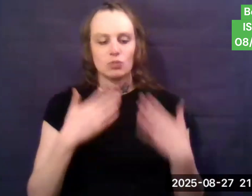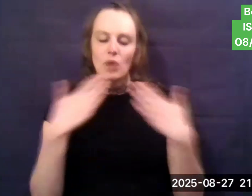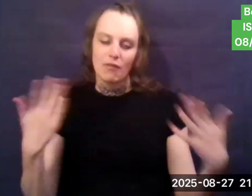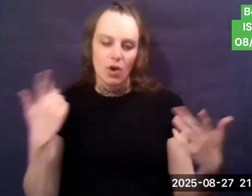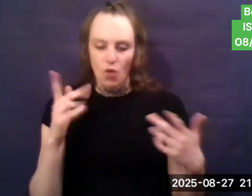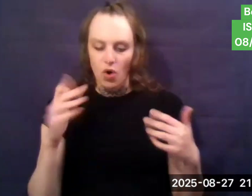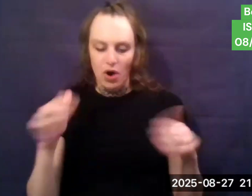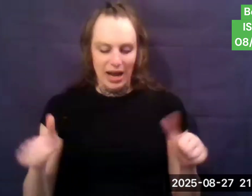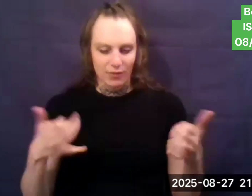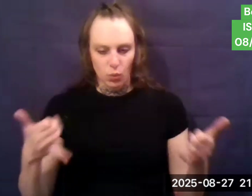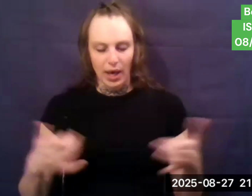today. And